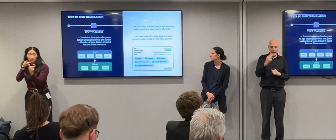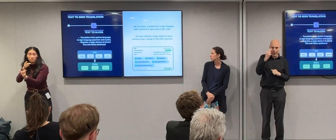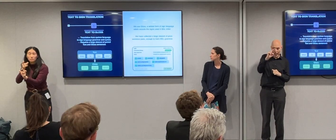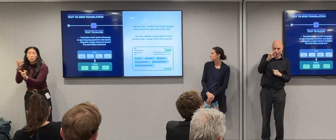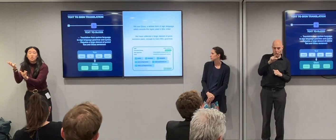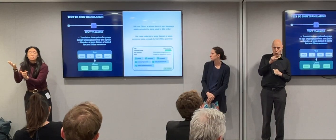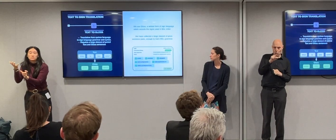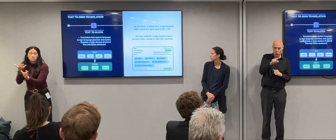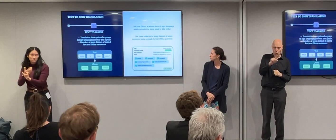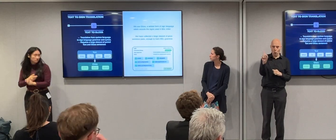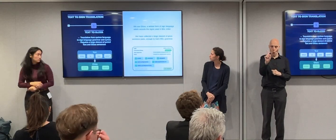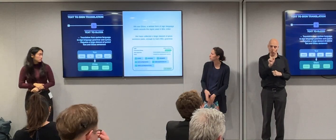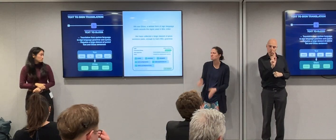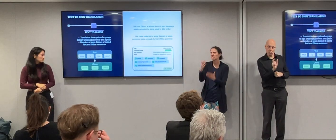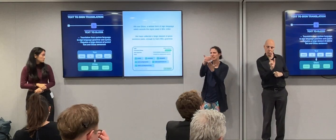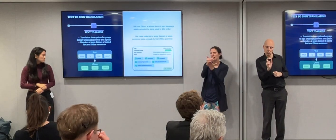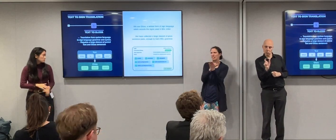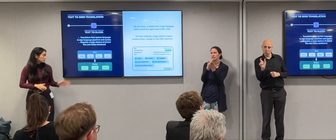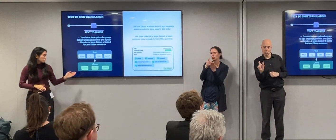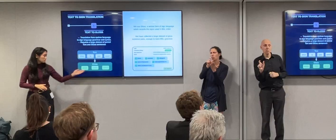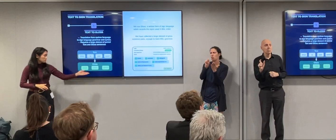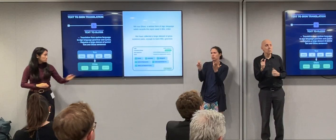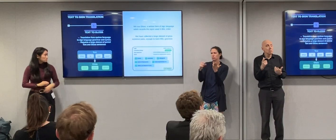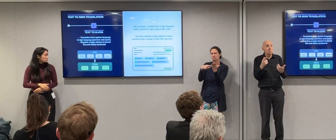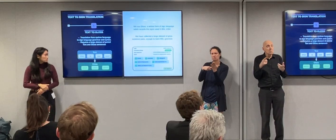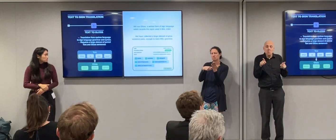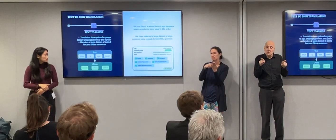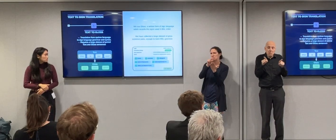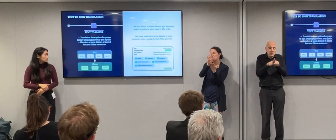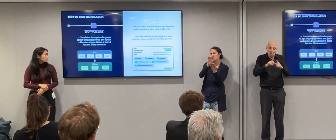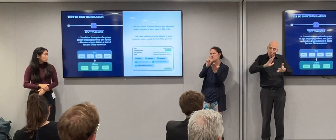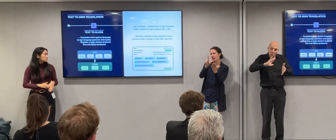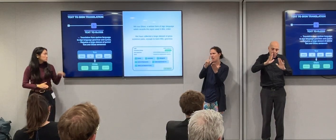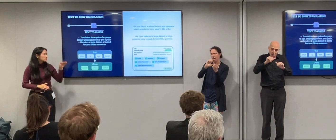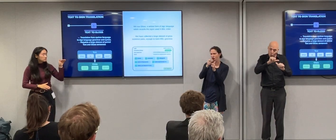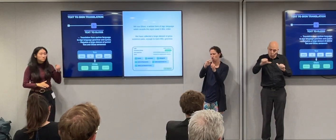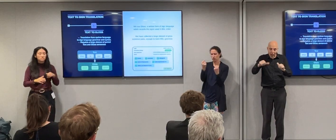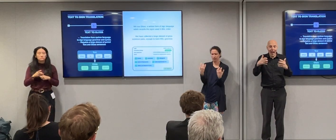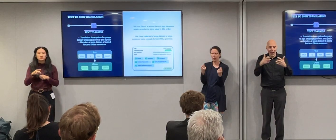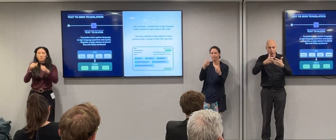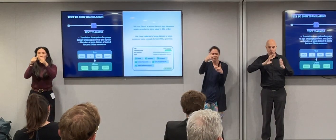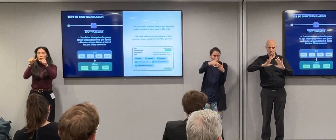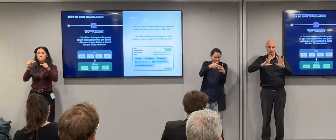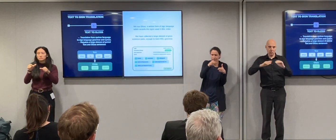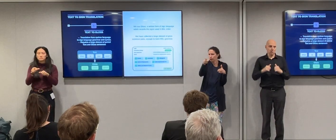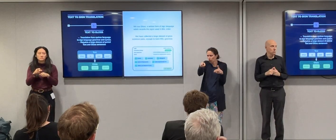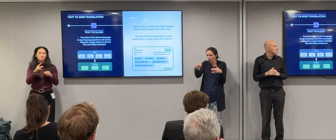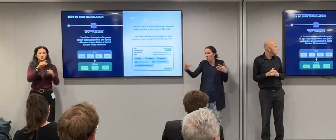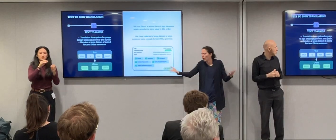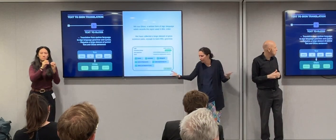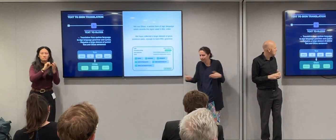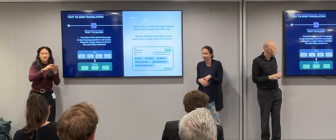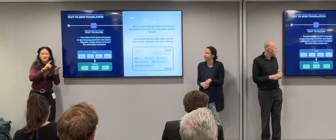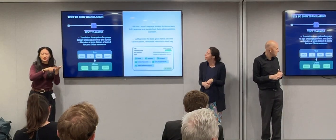glosses in order, in exactly the same BSL order, how you would sign them. So name, you, what.